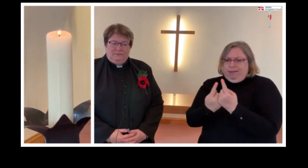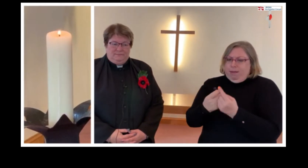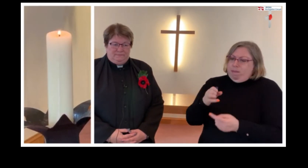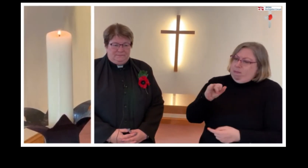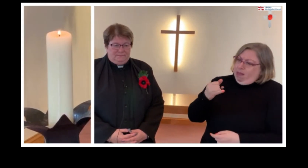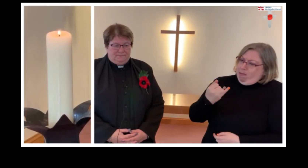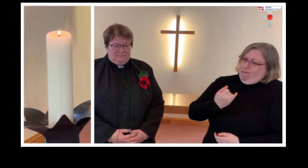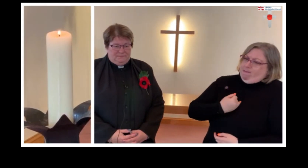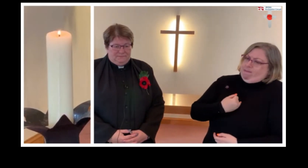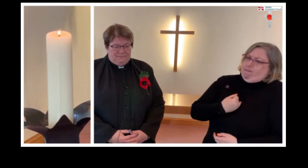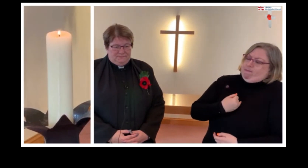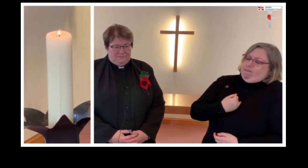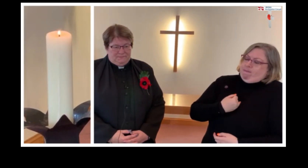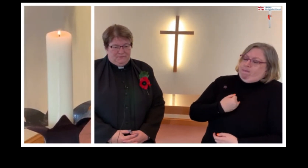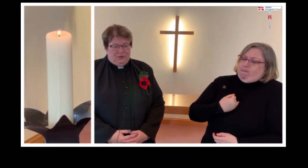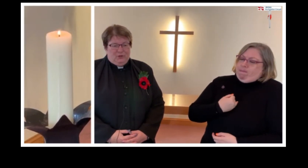wrong.